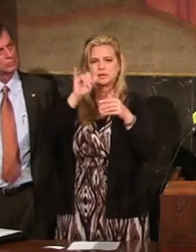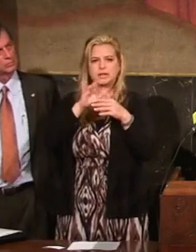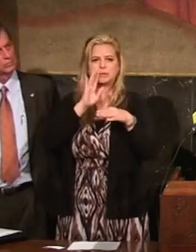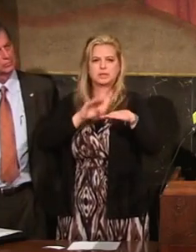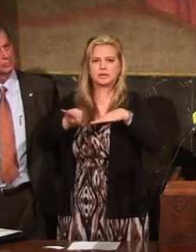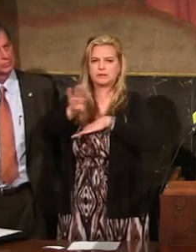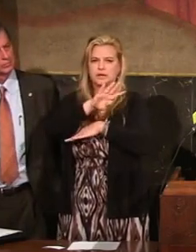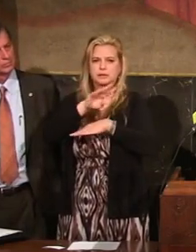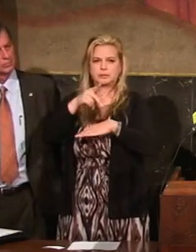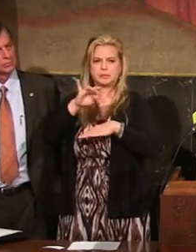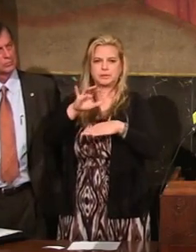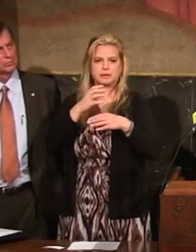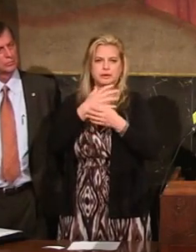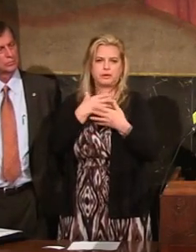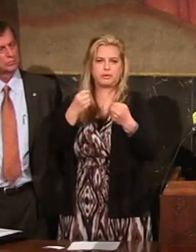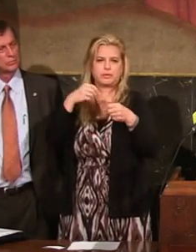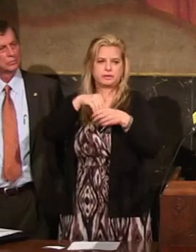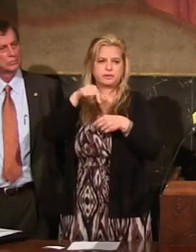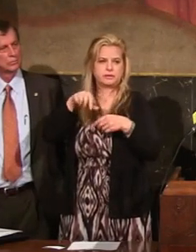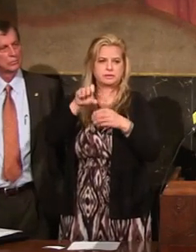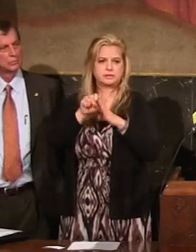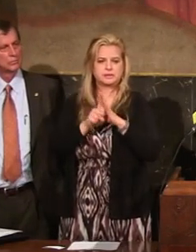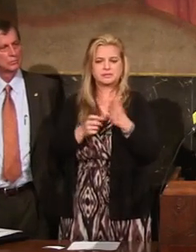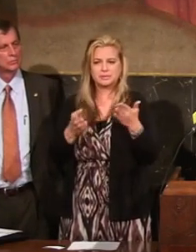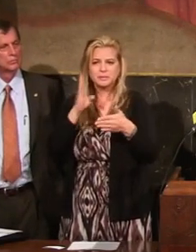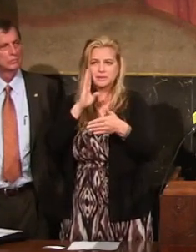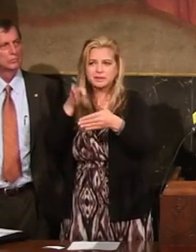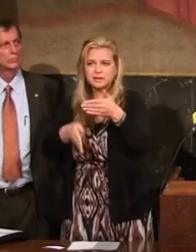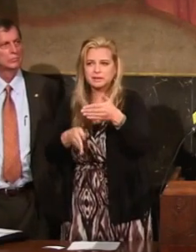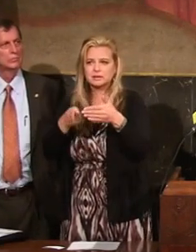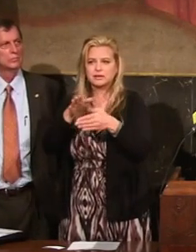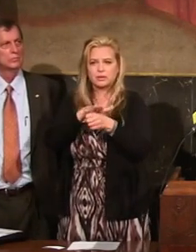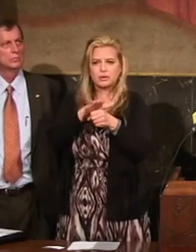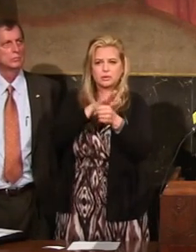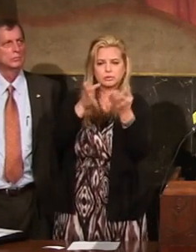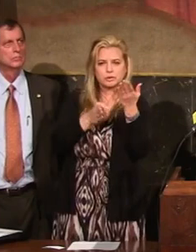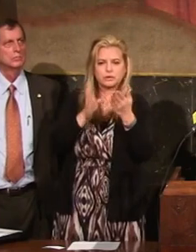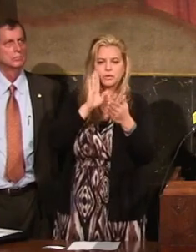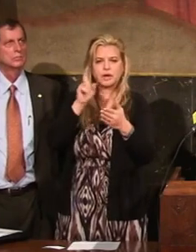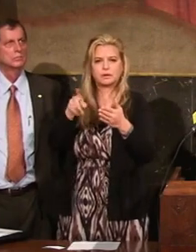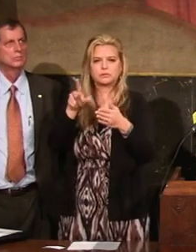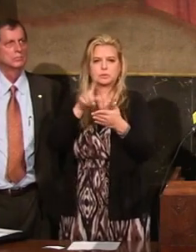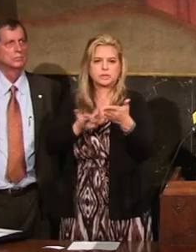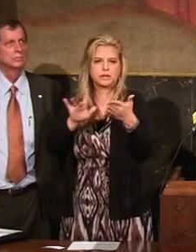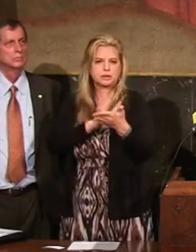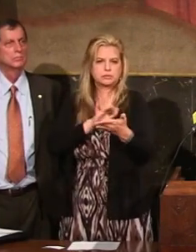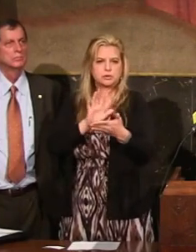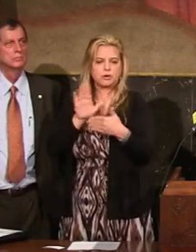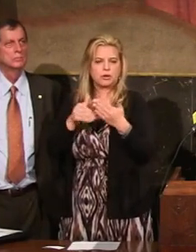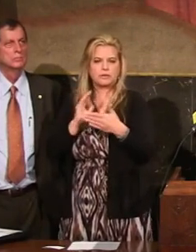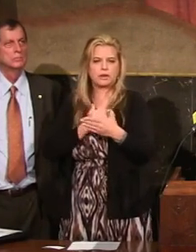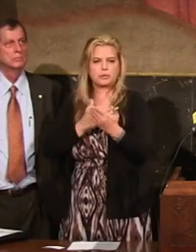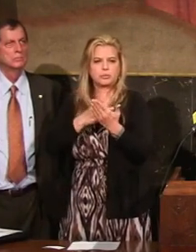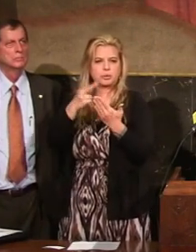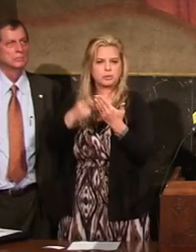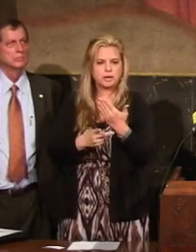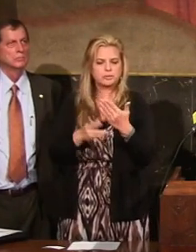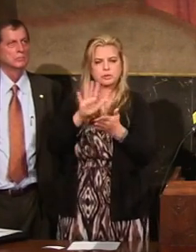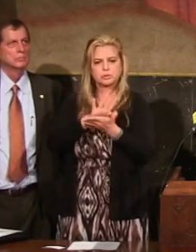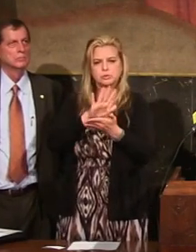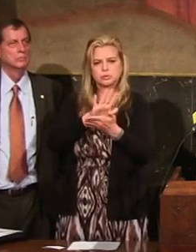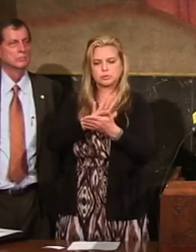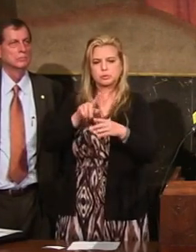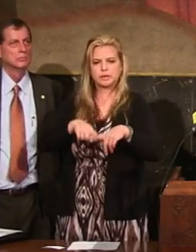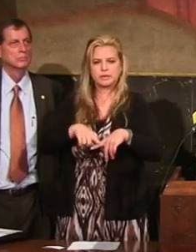of everyone in this state. Ending local services, so we would have to cancel all of our programs,